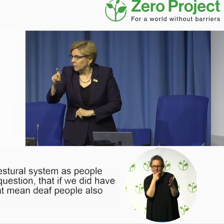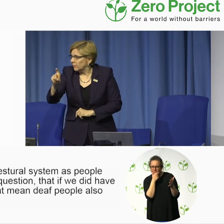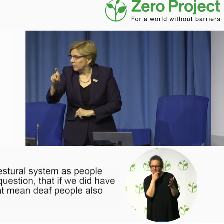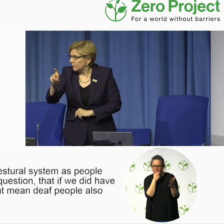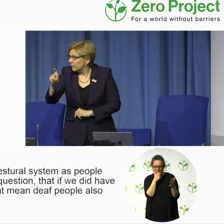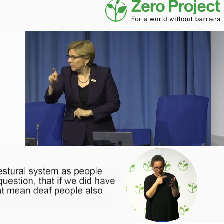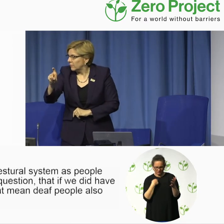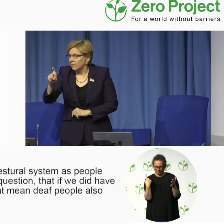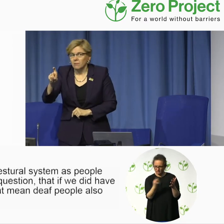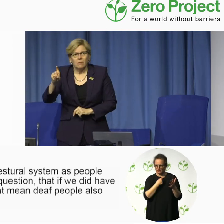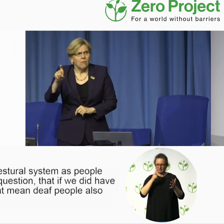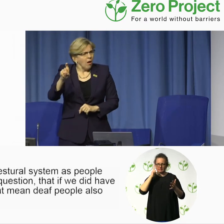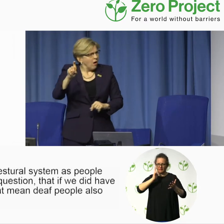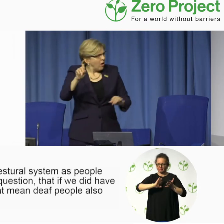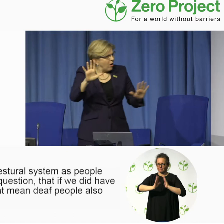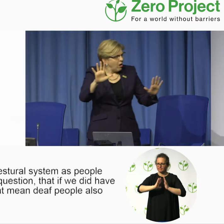also have a culture?